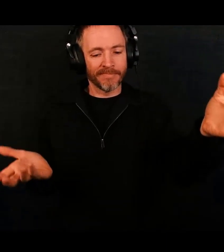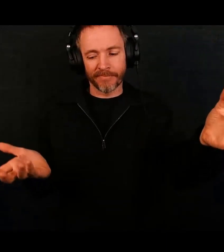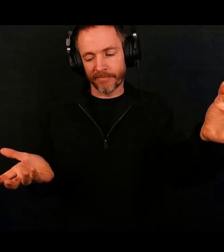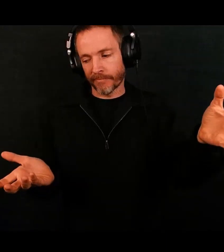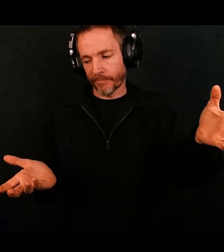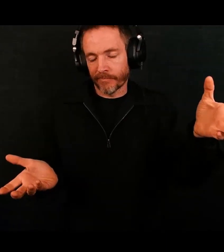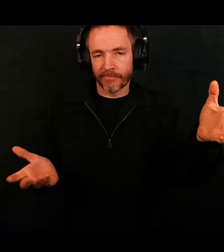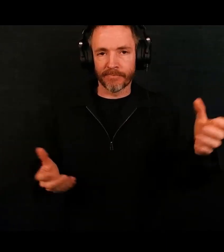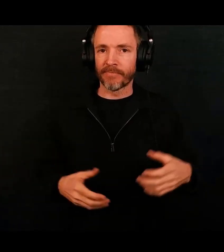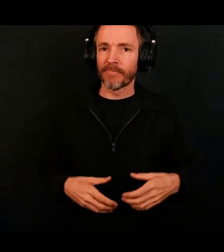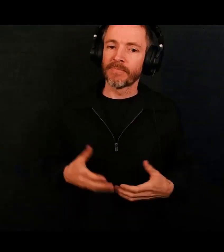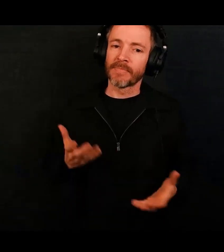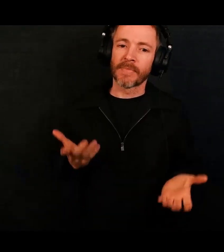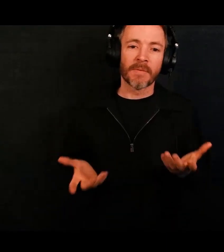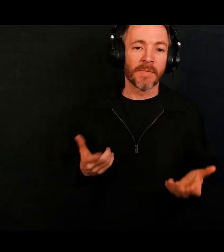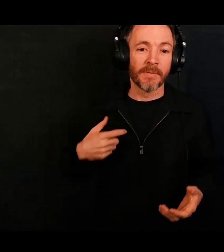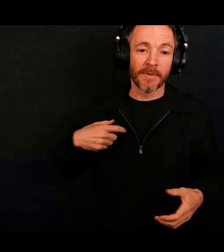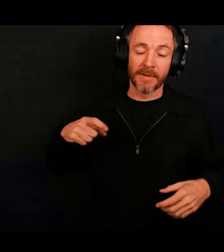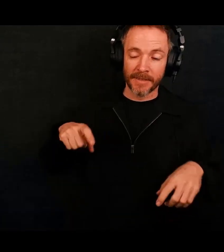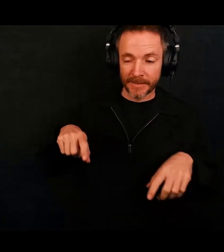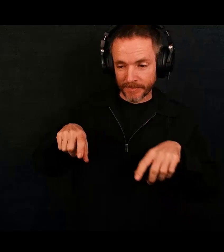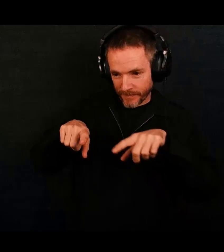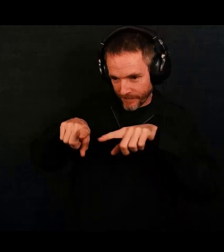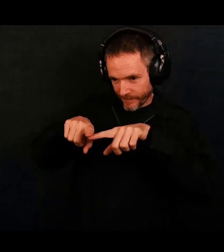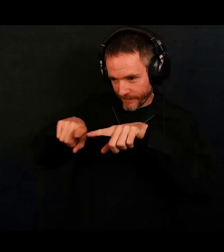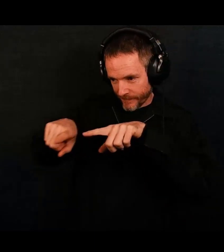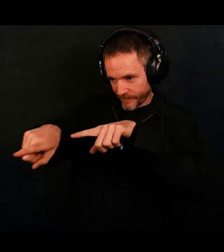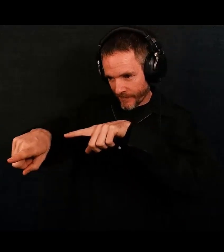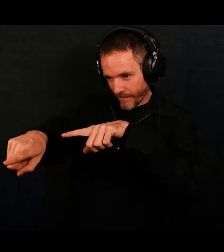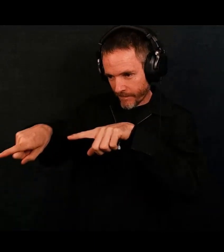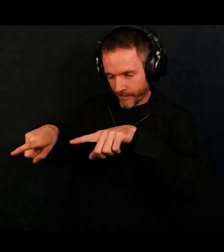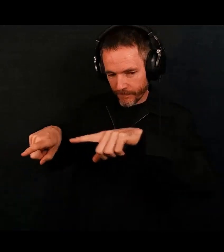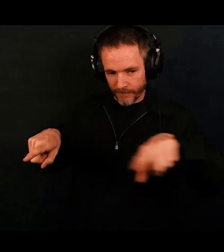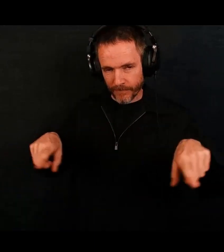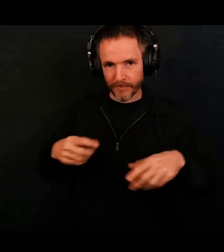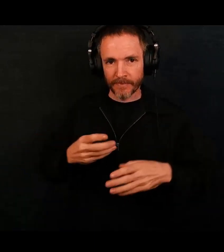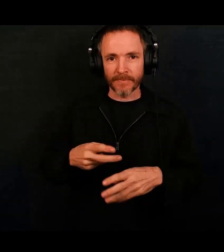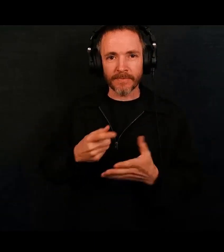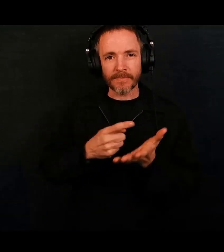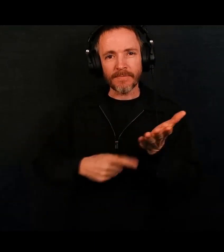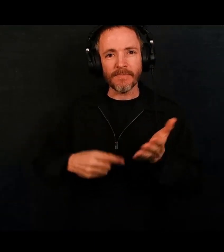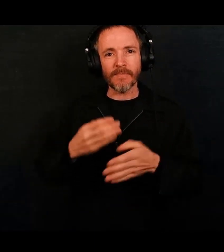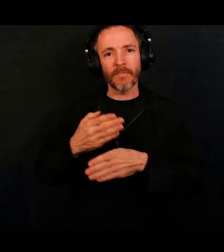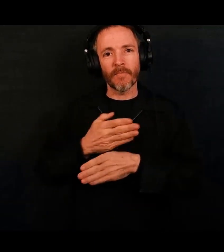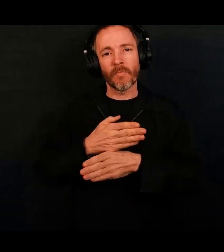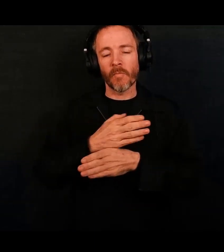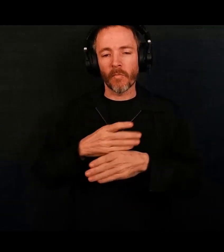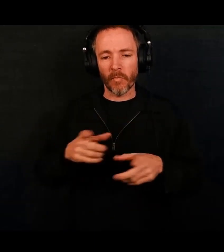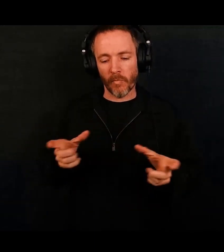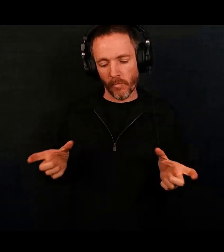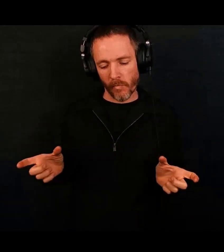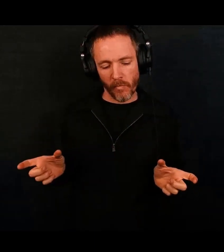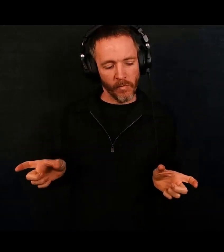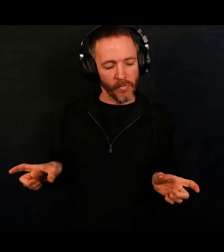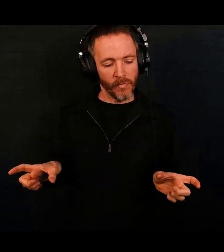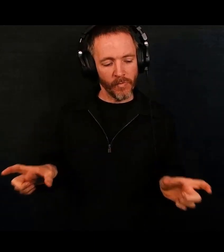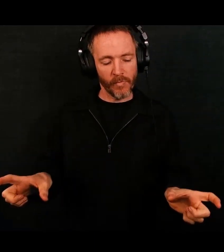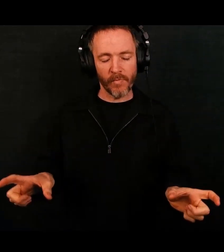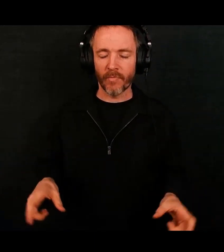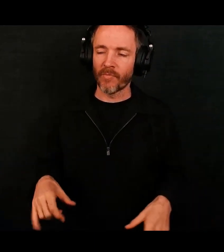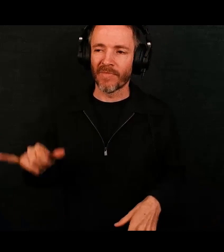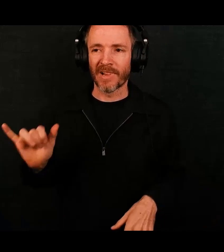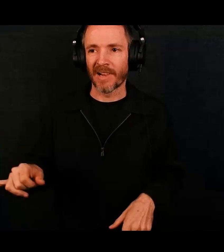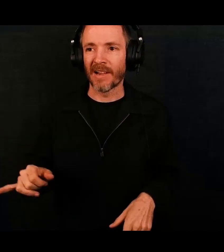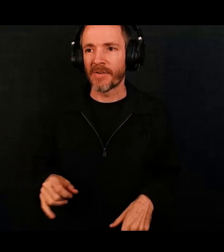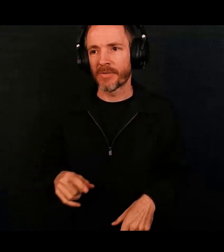place. Maybe I cut little openings so that it can slide in. Just the perfect spot. I don't know, that one would